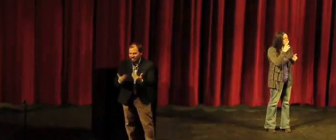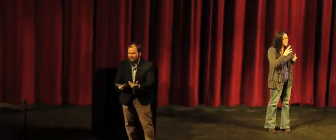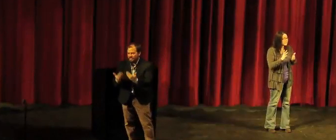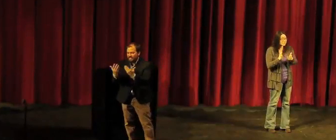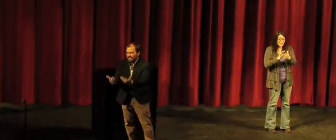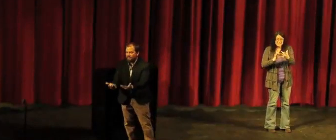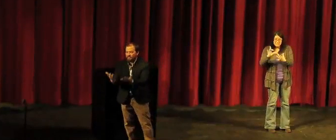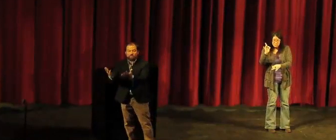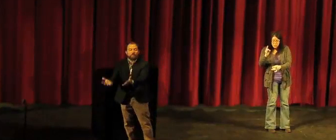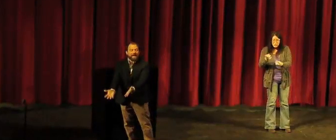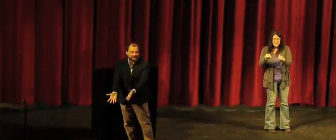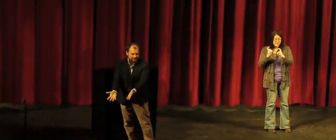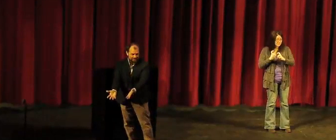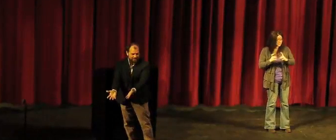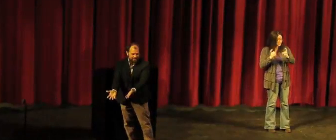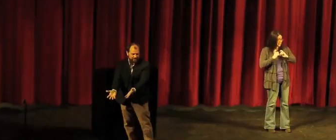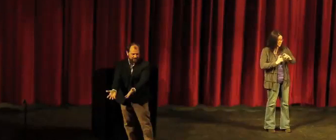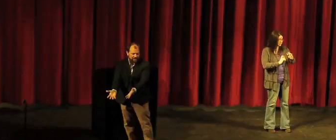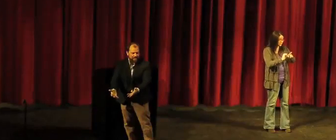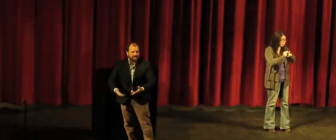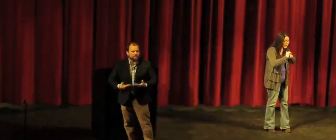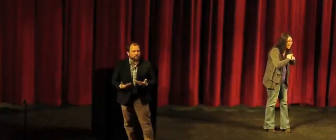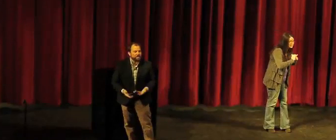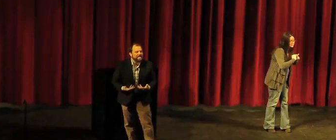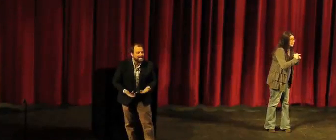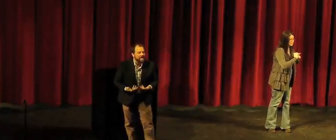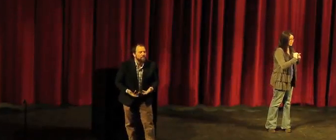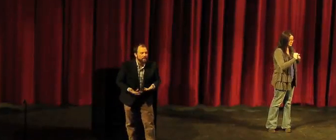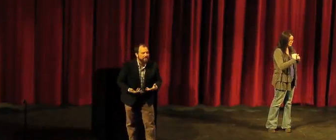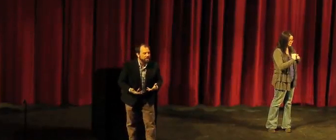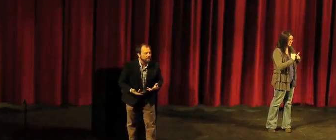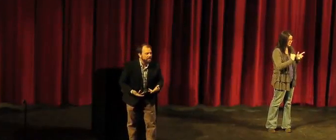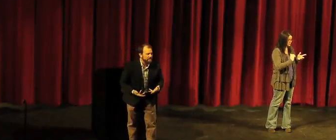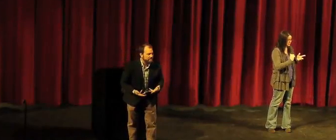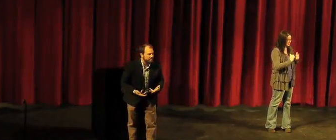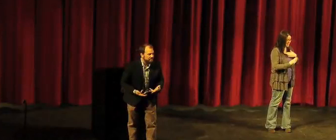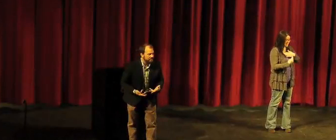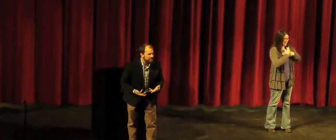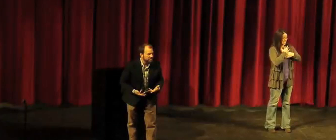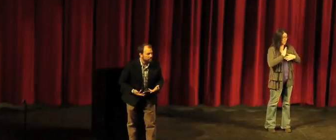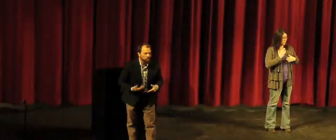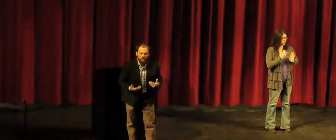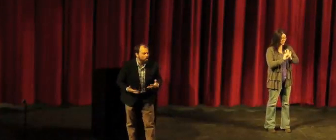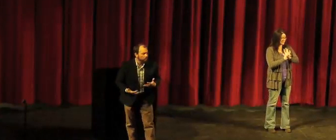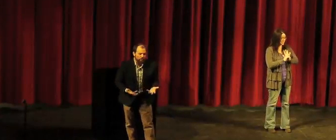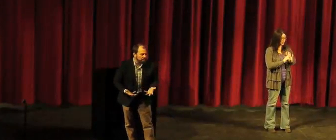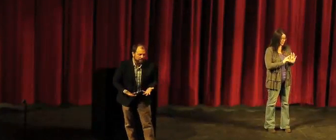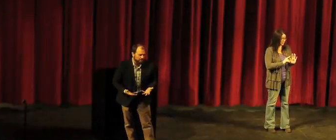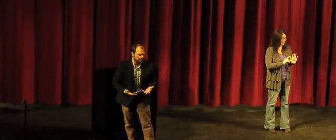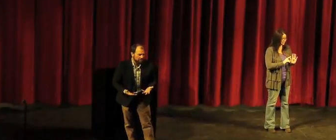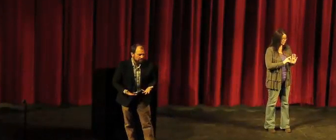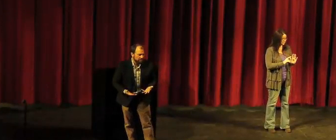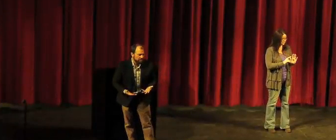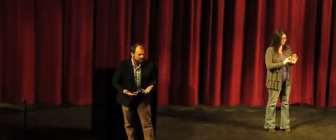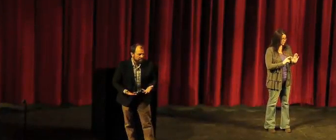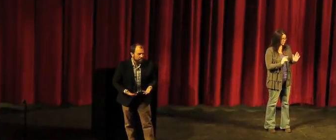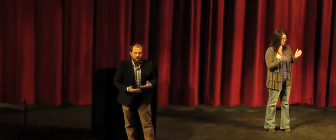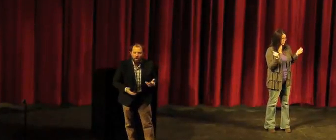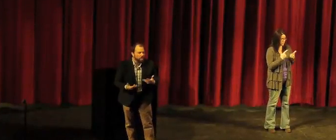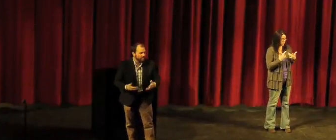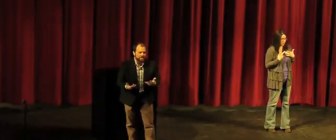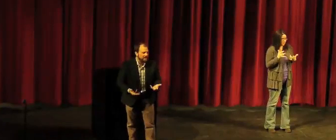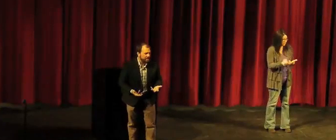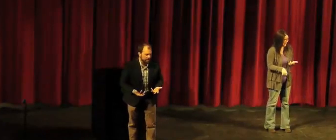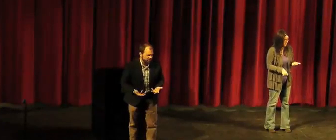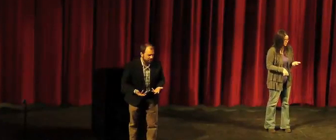Spirit gives us the gift of practices that re-narrate our identity. We're all Bertie. We